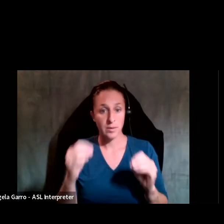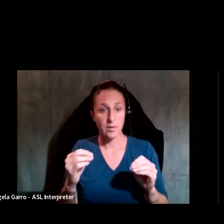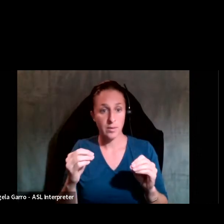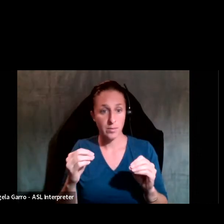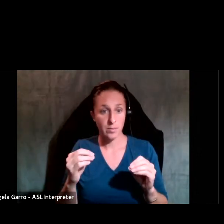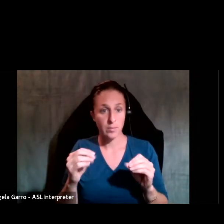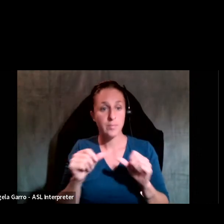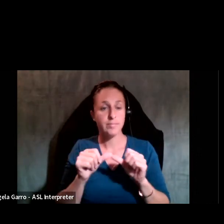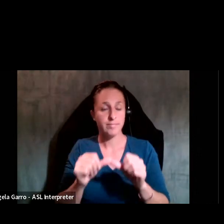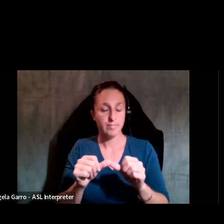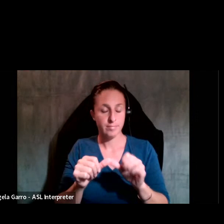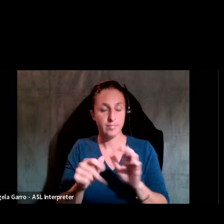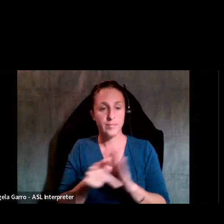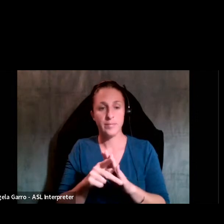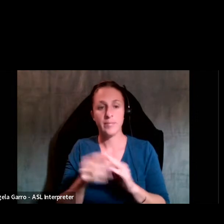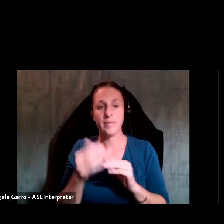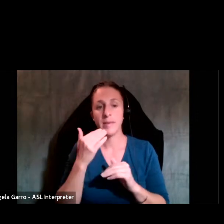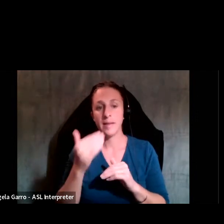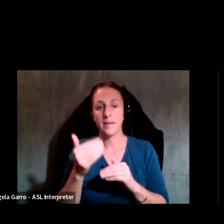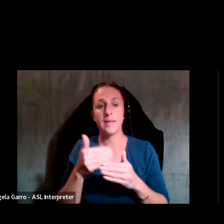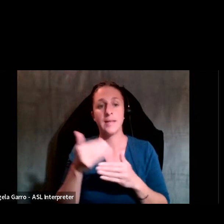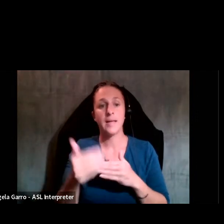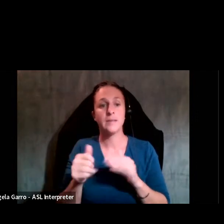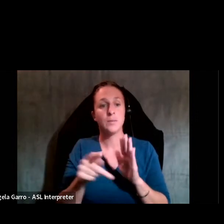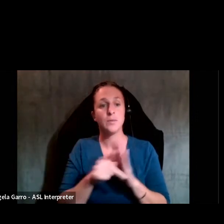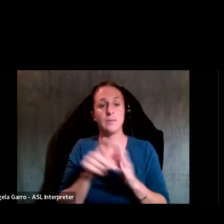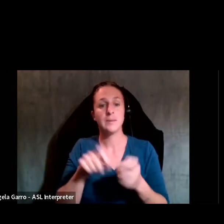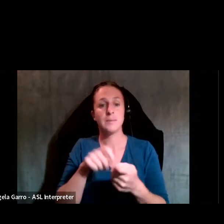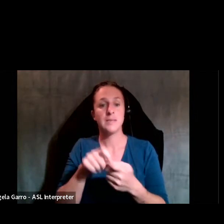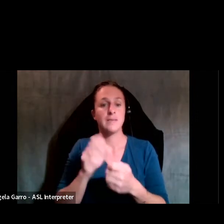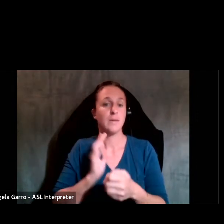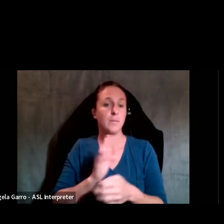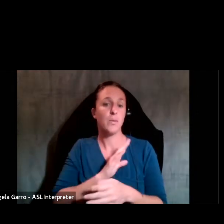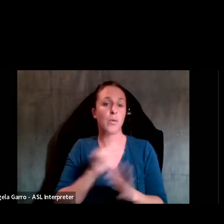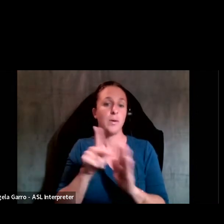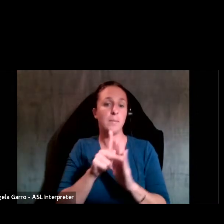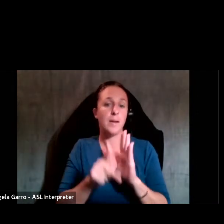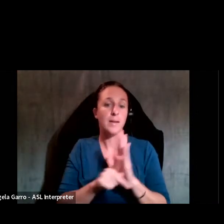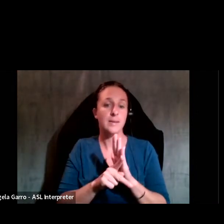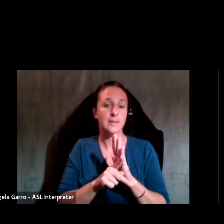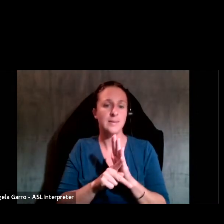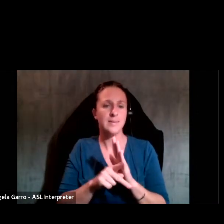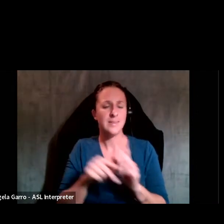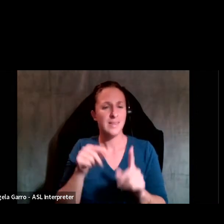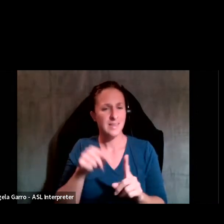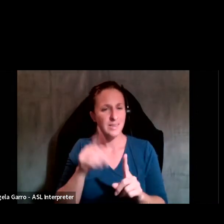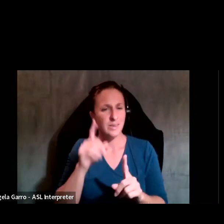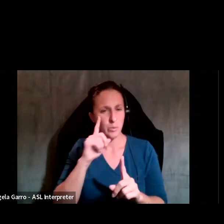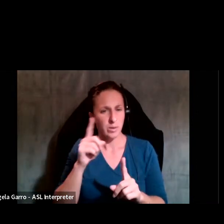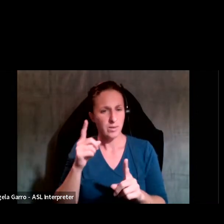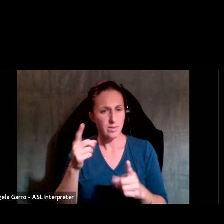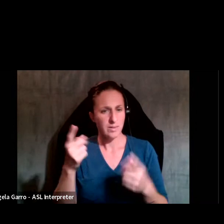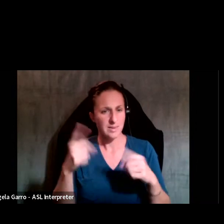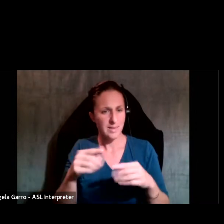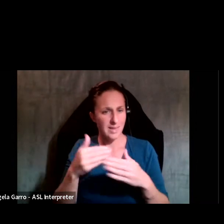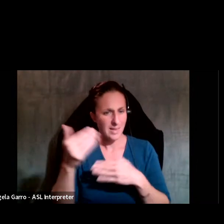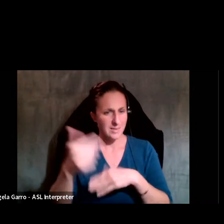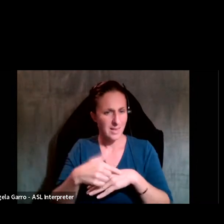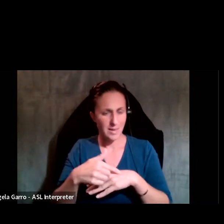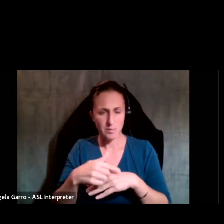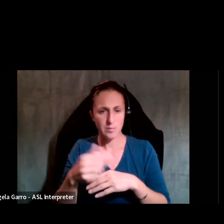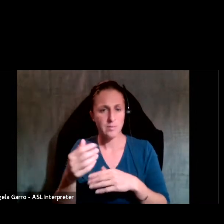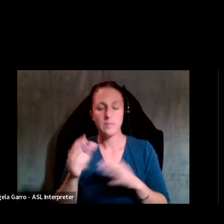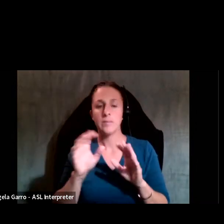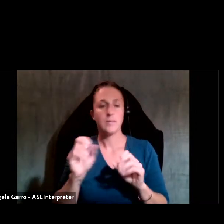carried. Thank you. All right. Next is approval of specific board policies. Isn't this just going to go to consent next time? Yep. Okay. So if there's